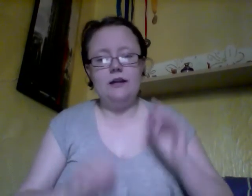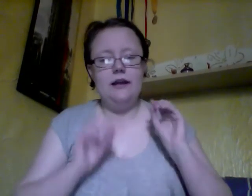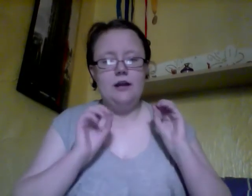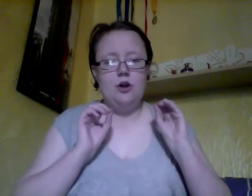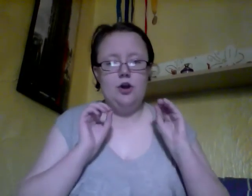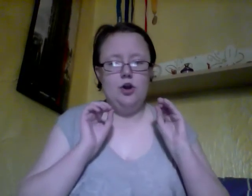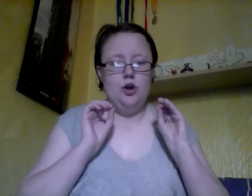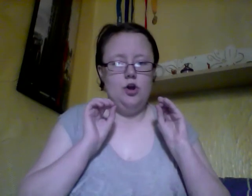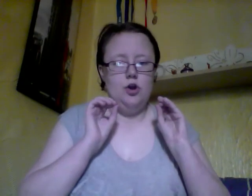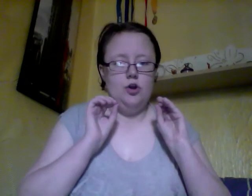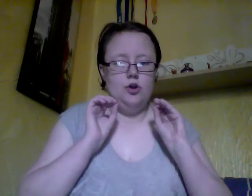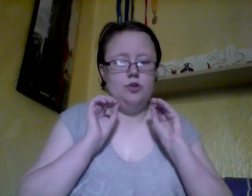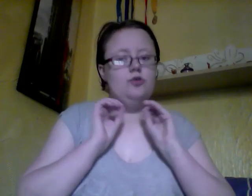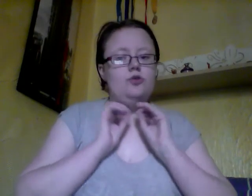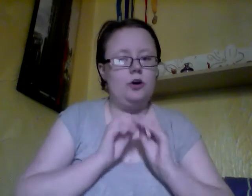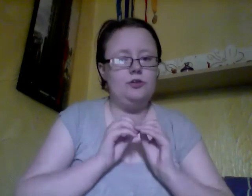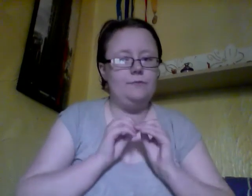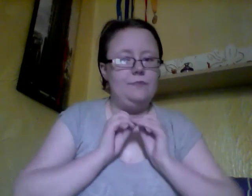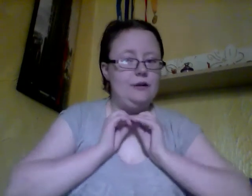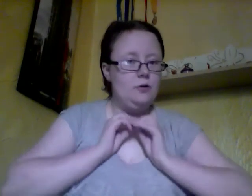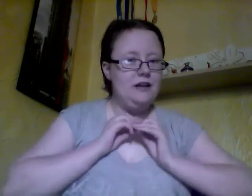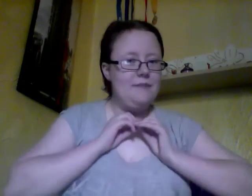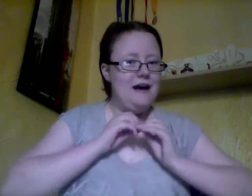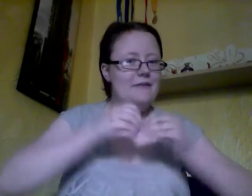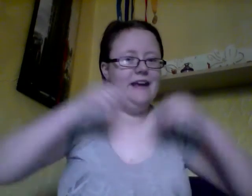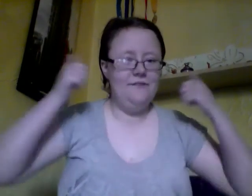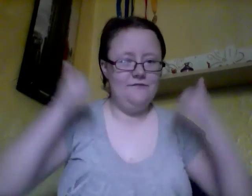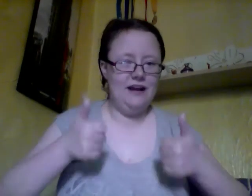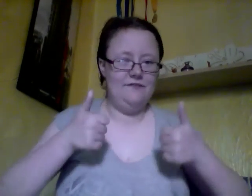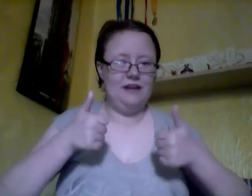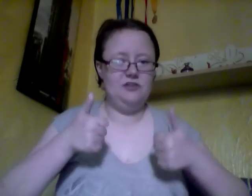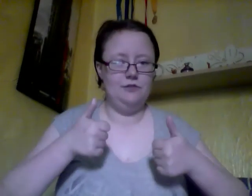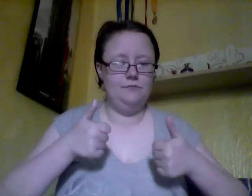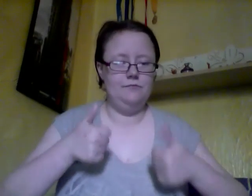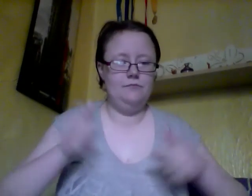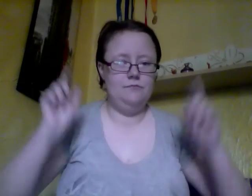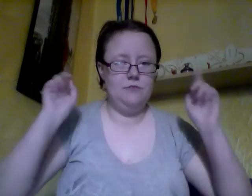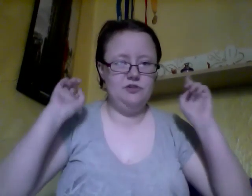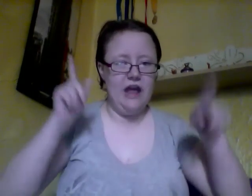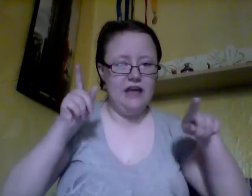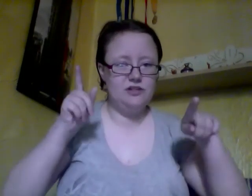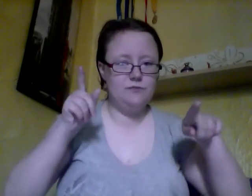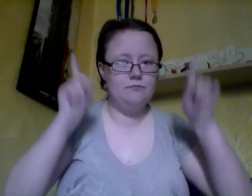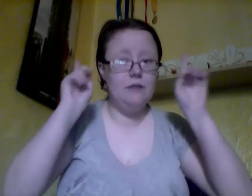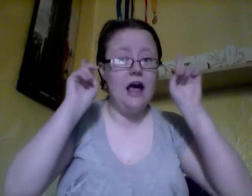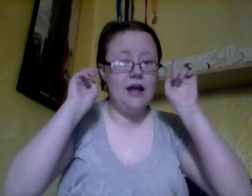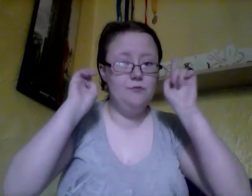Sadly, not. They only marry in fan fiction. Which, yes, I read.